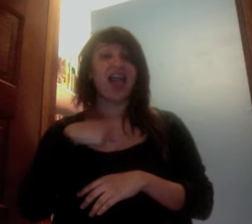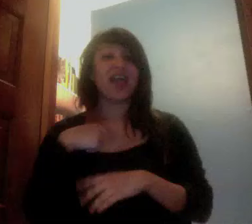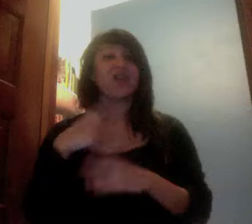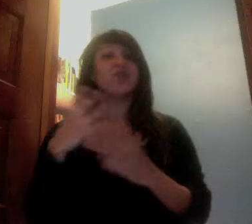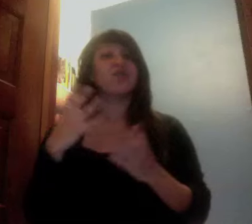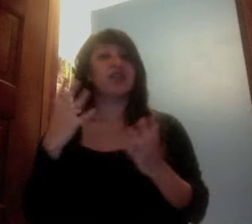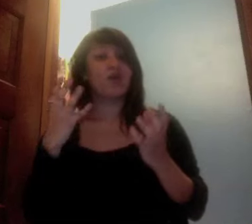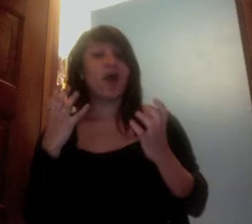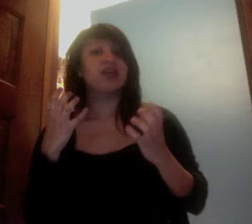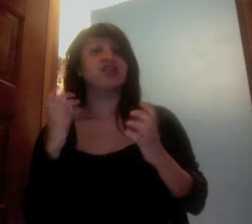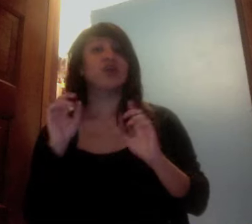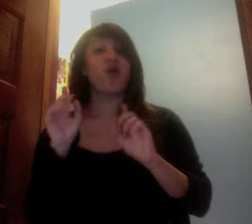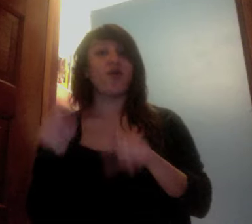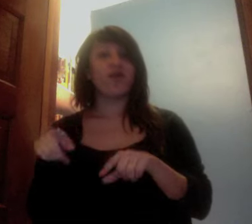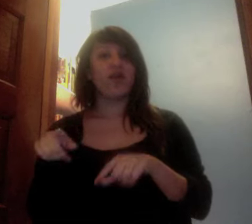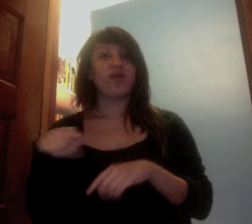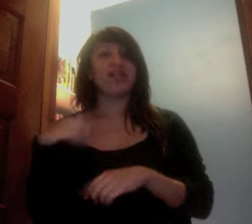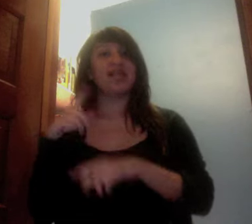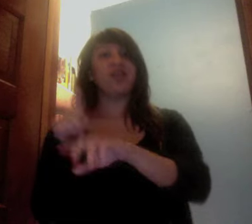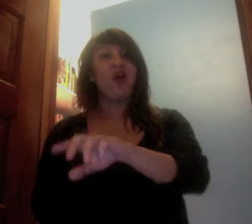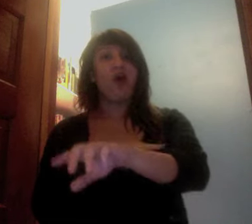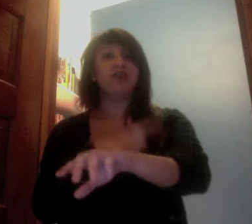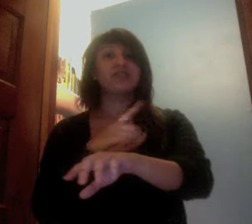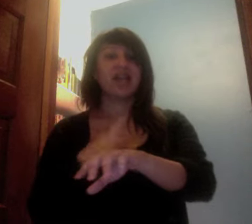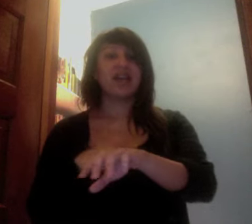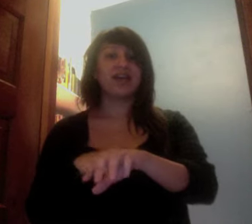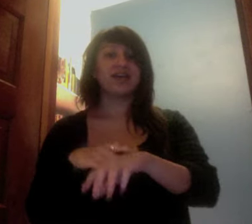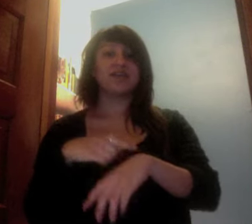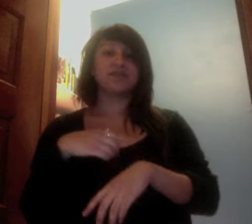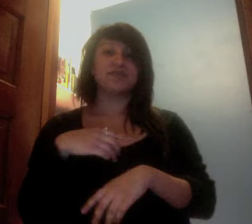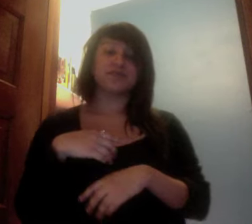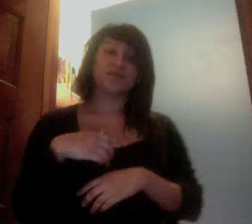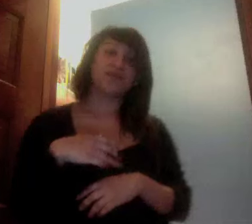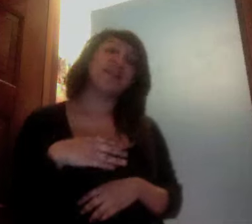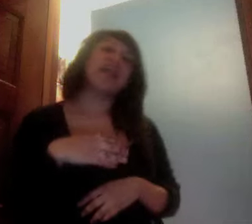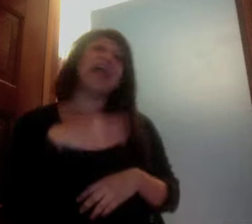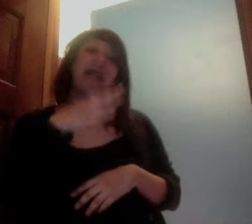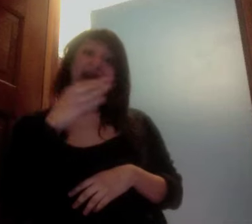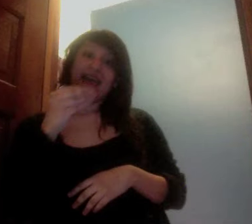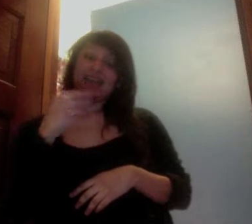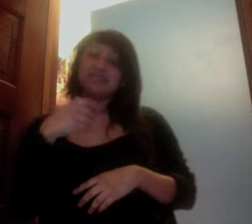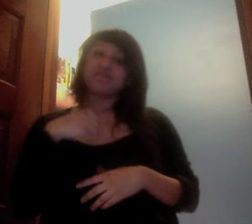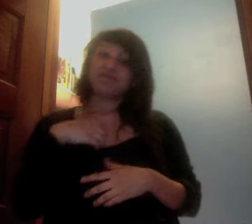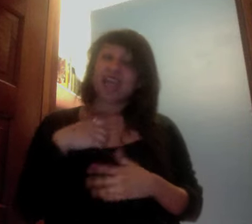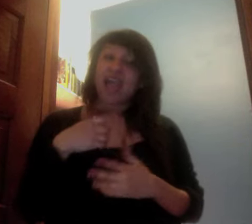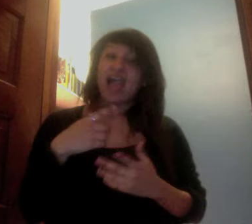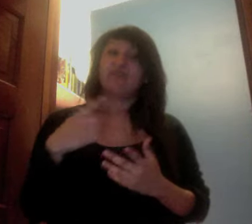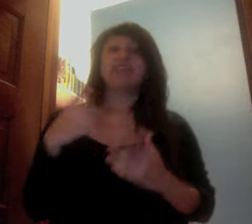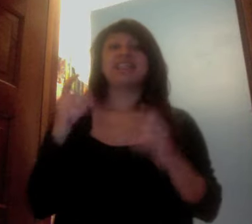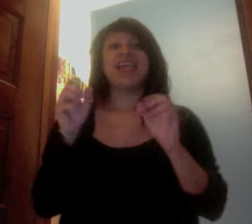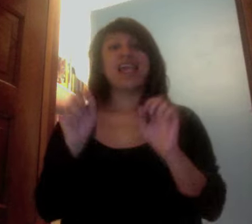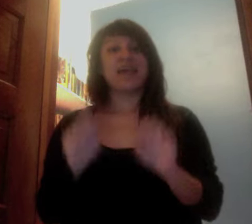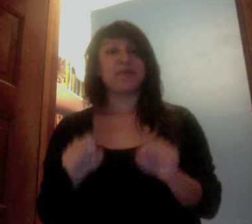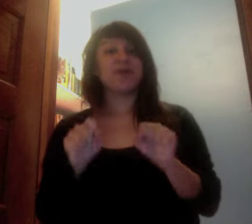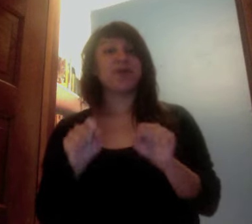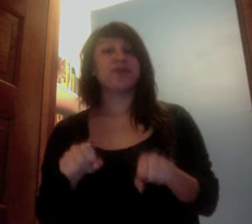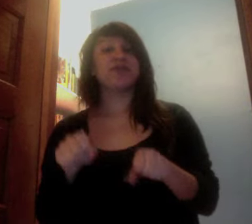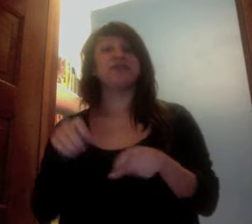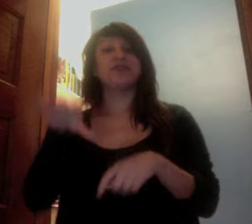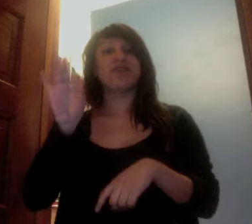sort of aligned, and I was able to find a very cheap flight and a very cheap hotel to stay there for